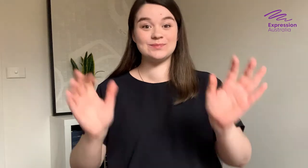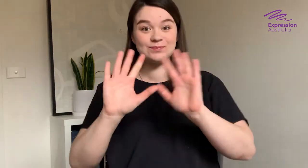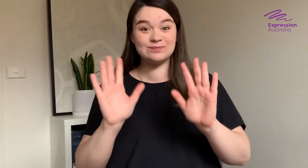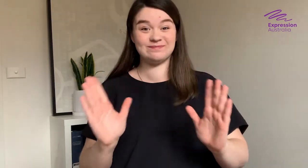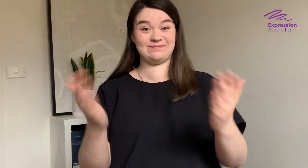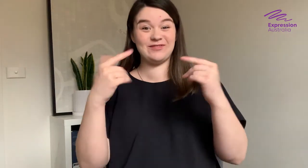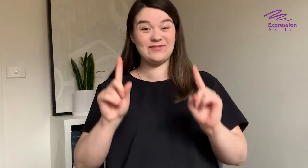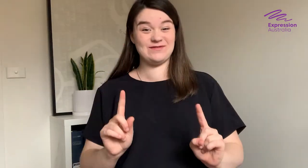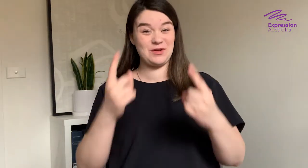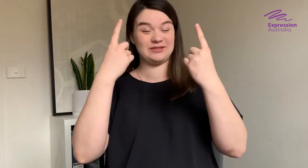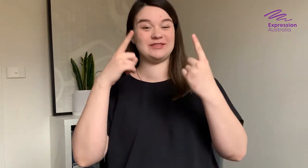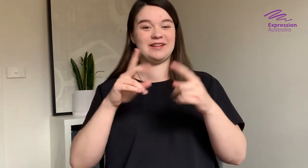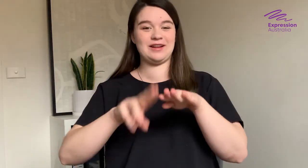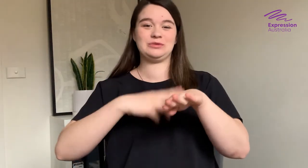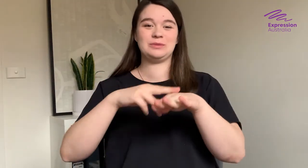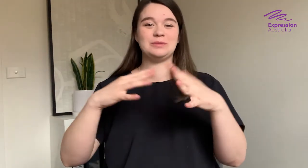Thank